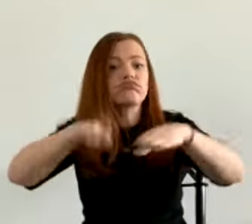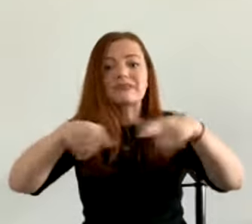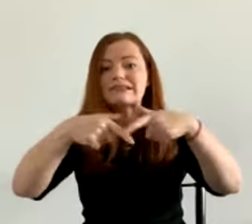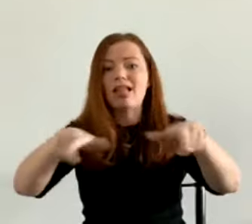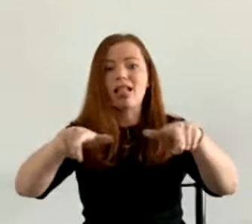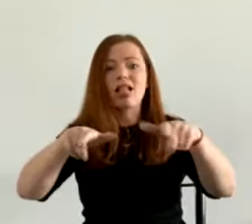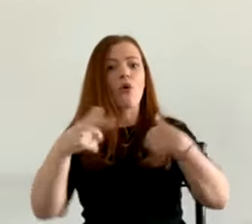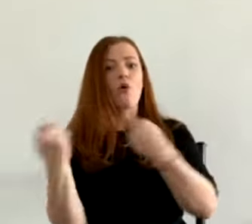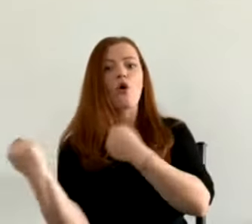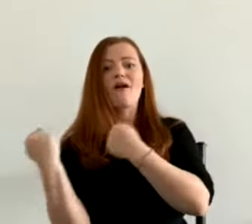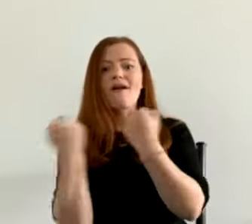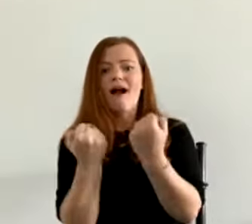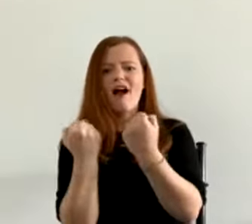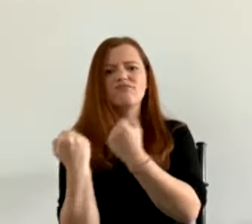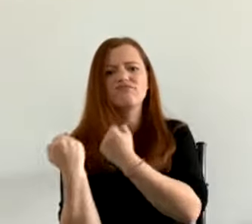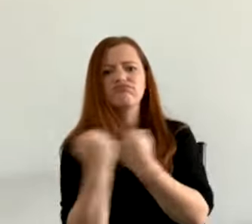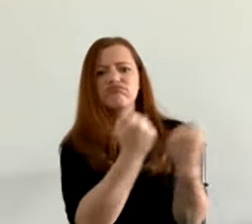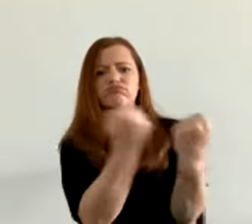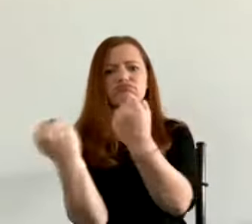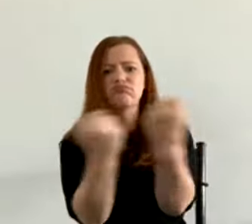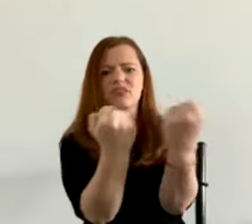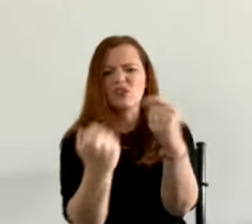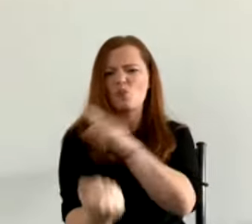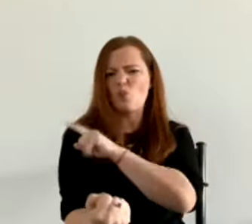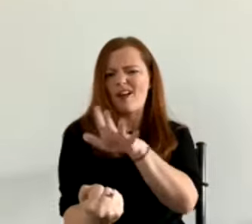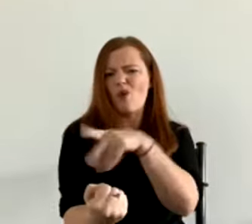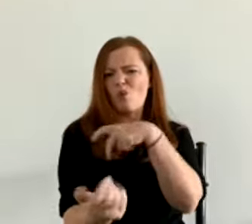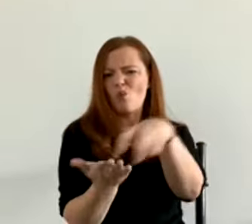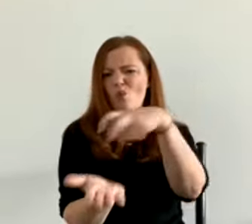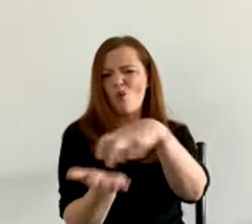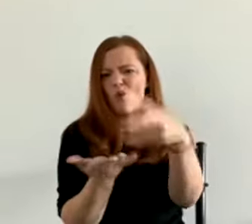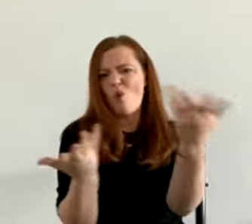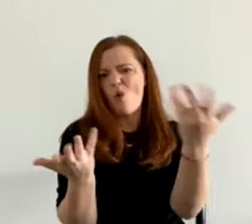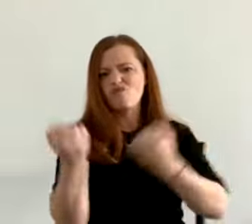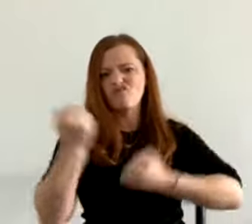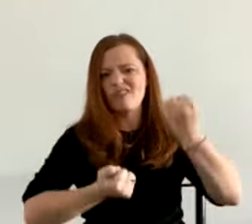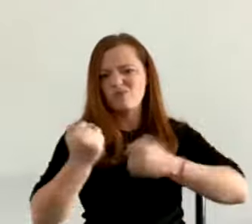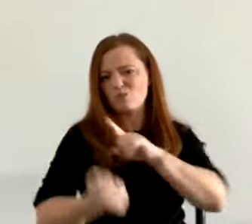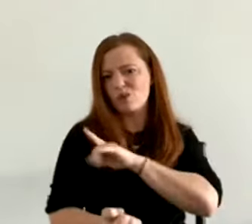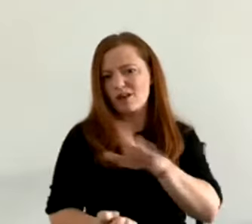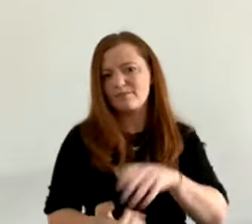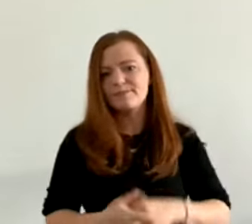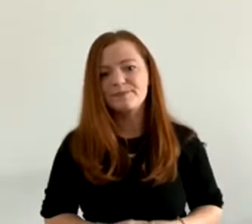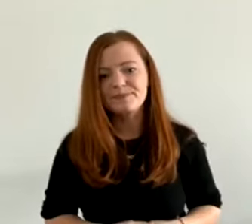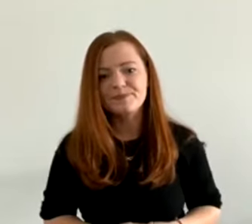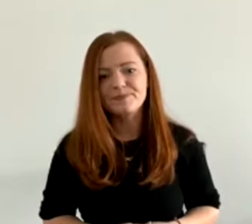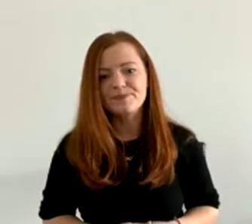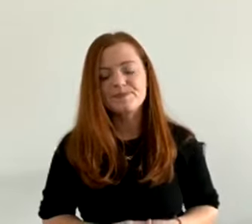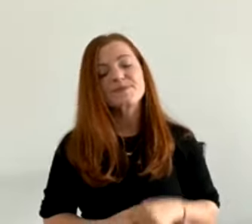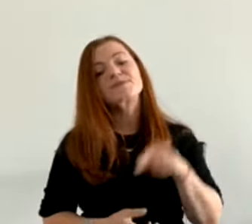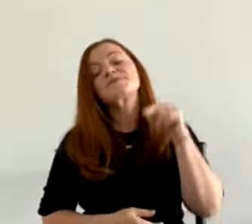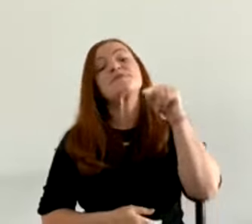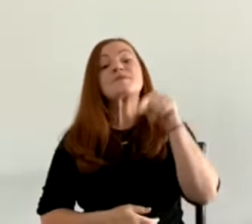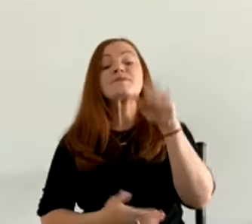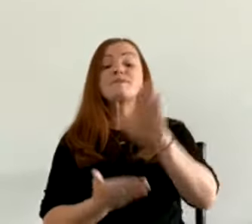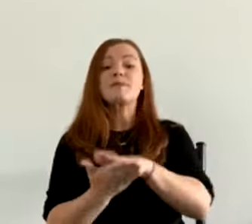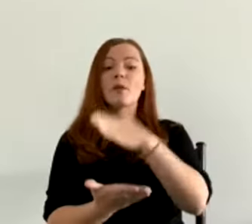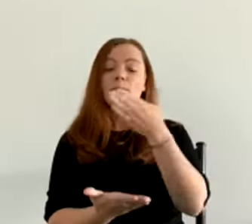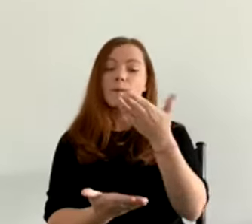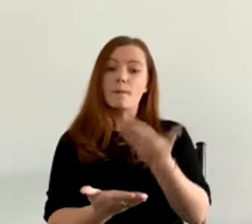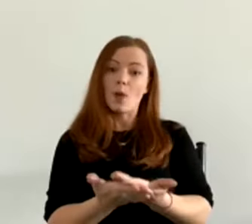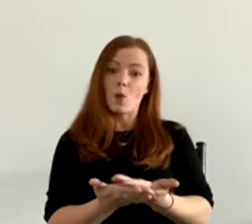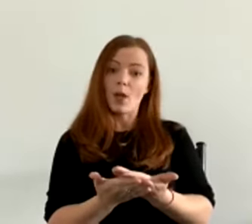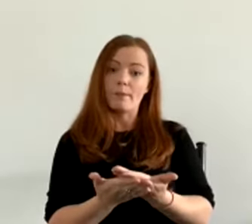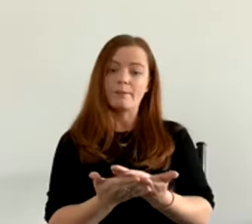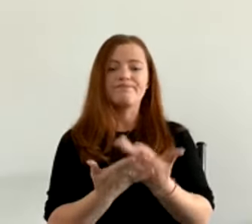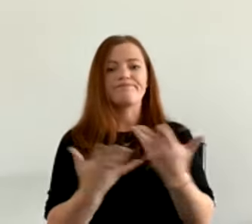for a drive. So why can't I go for a walk? And why can't I go for a run? And this poem is about still being